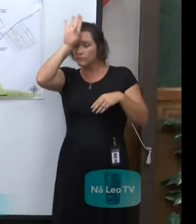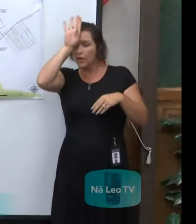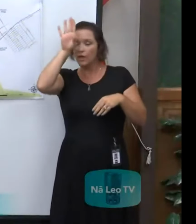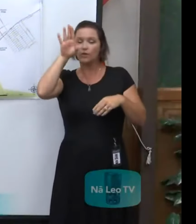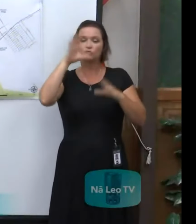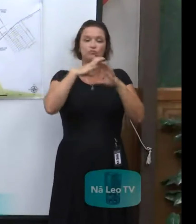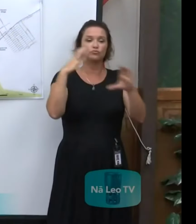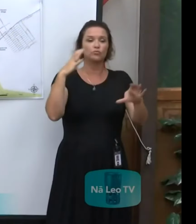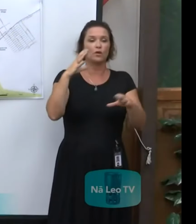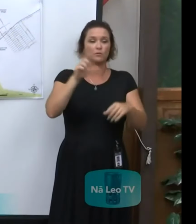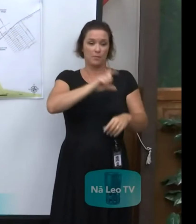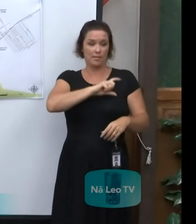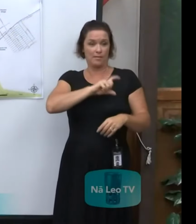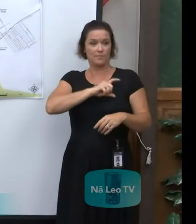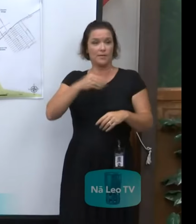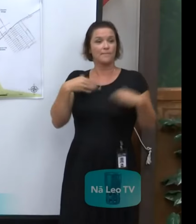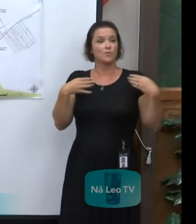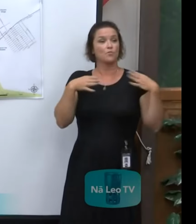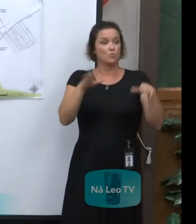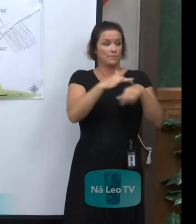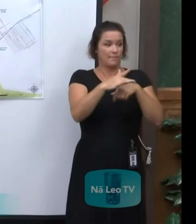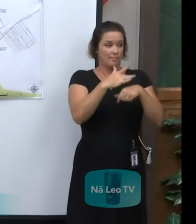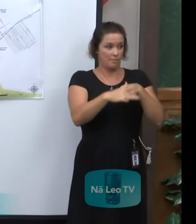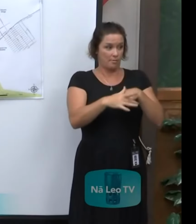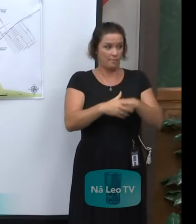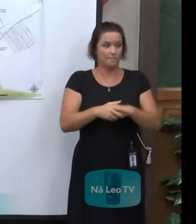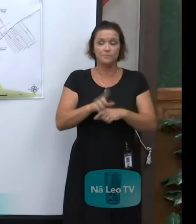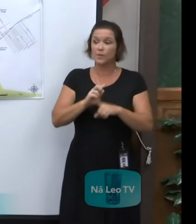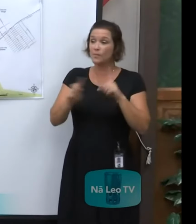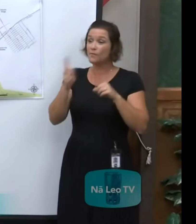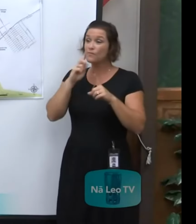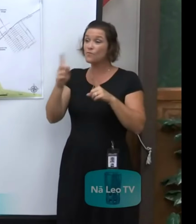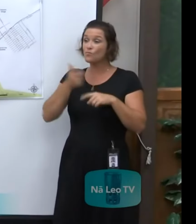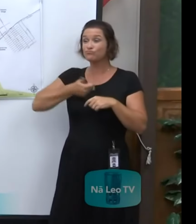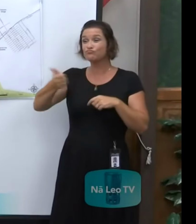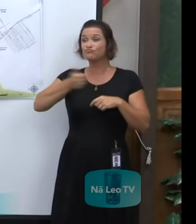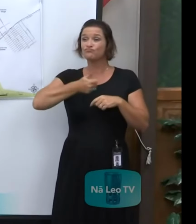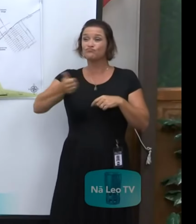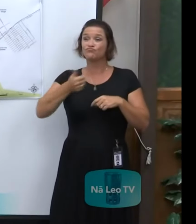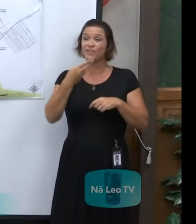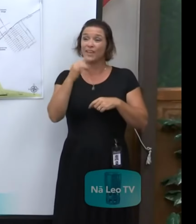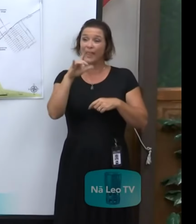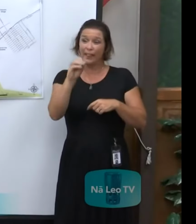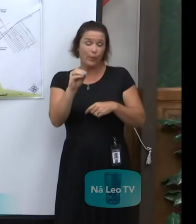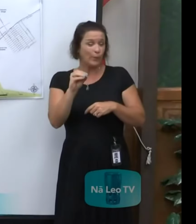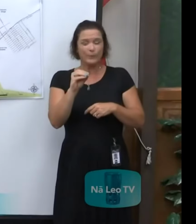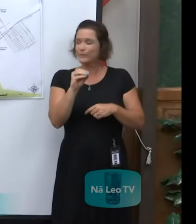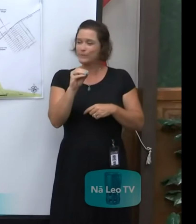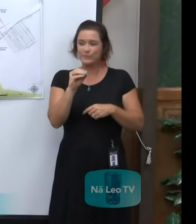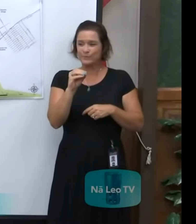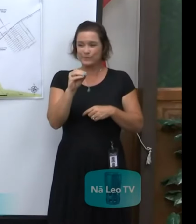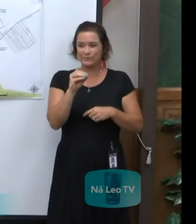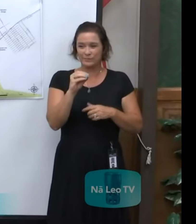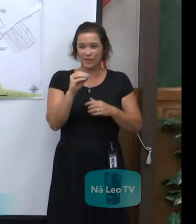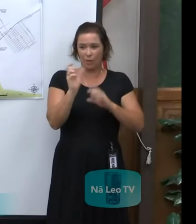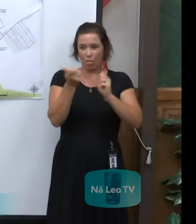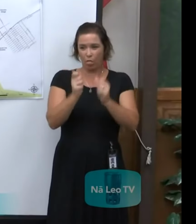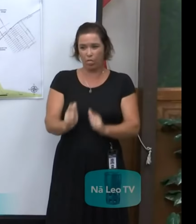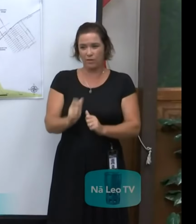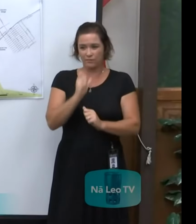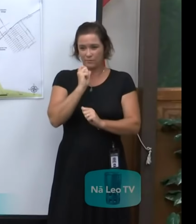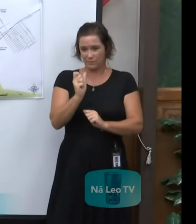police, those roads are available to us that way. But as far as commuting traffic, that road will probably fail eventually